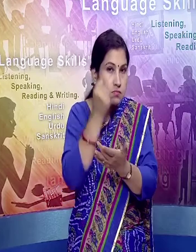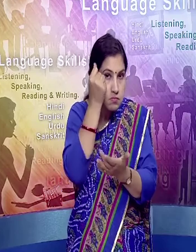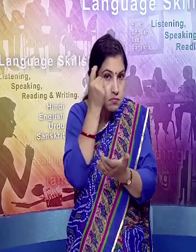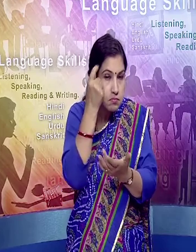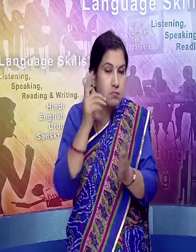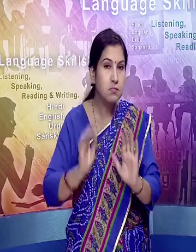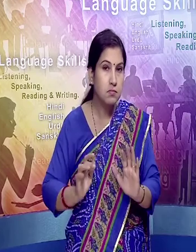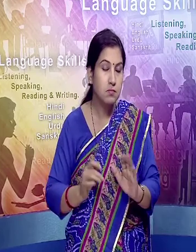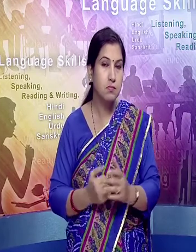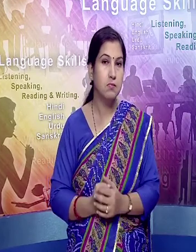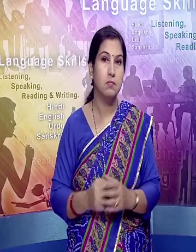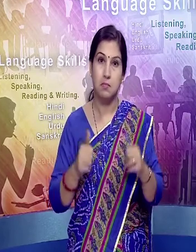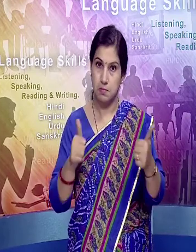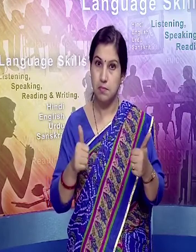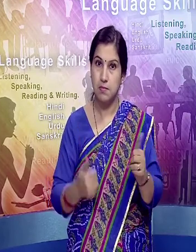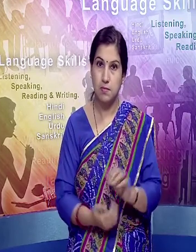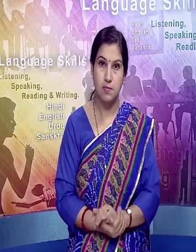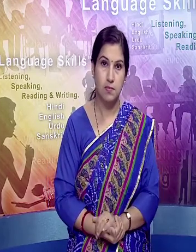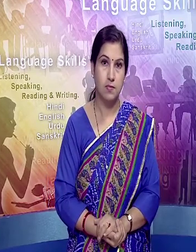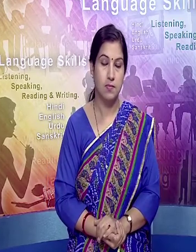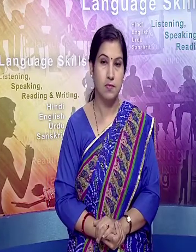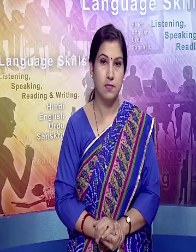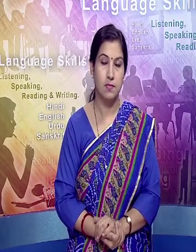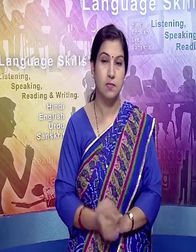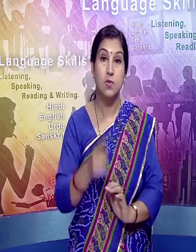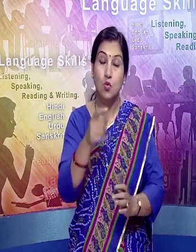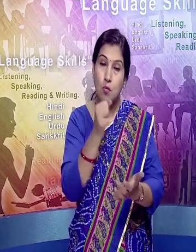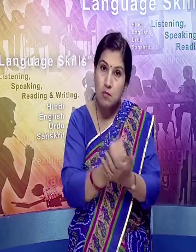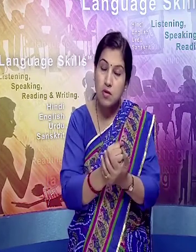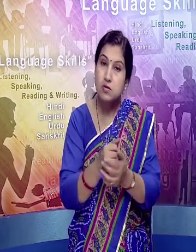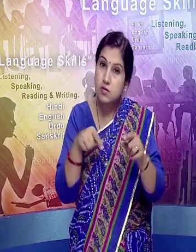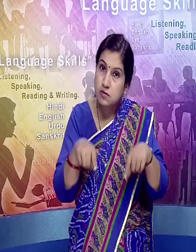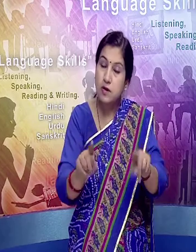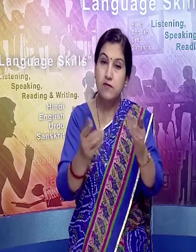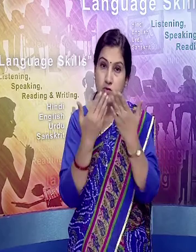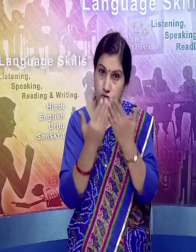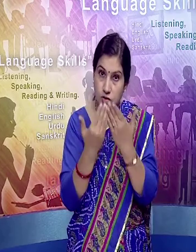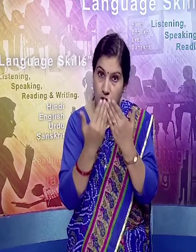understood well. You must study your book lesson